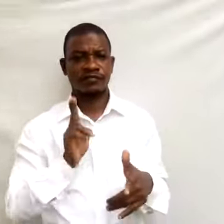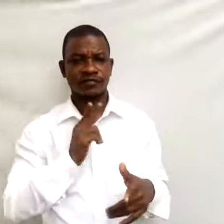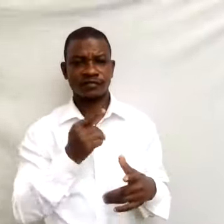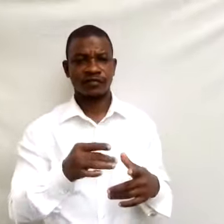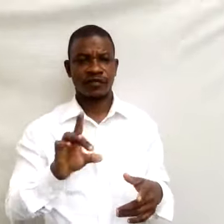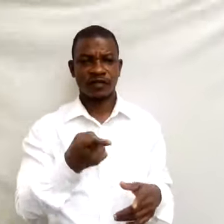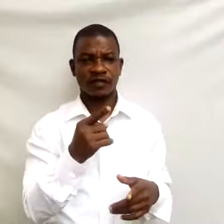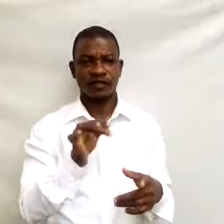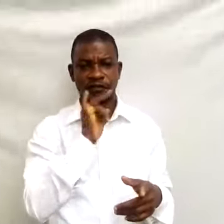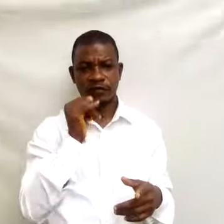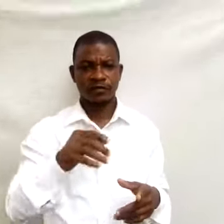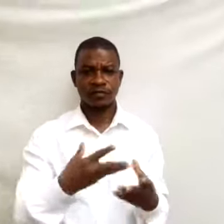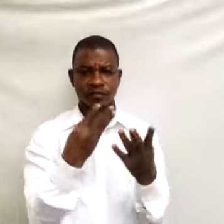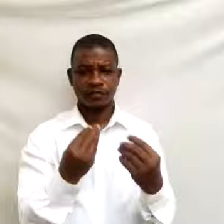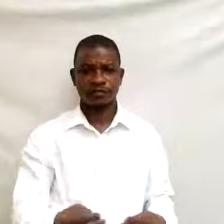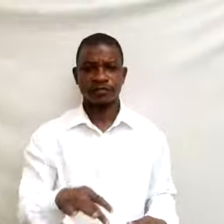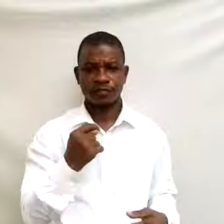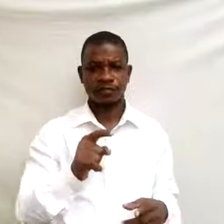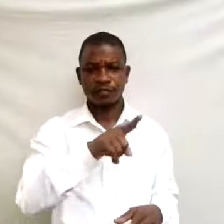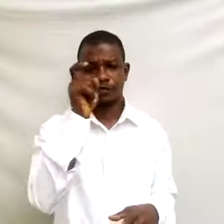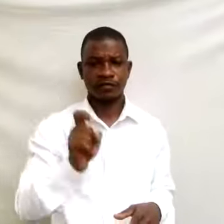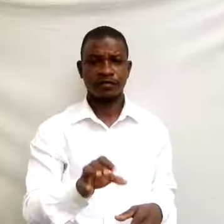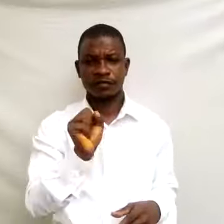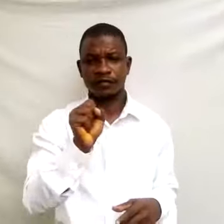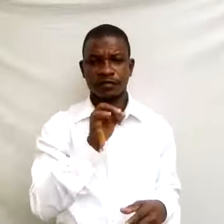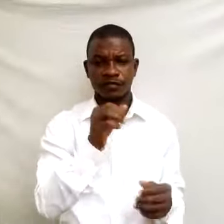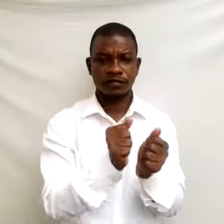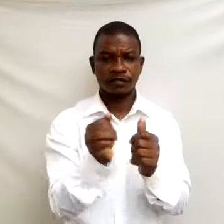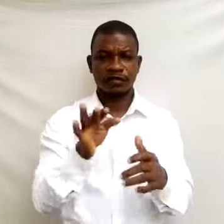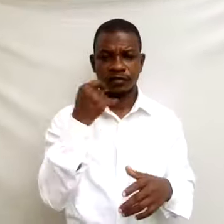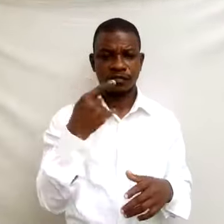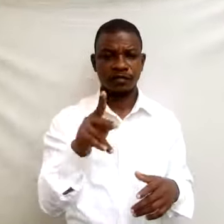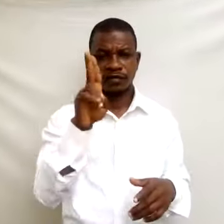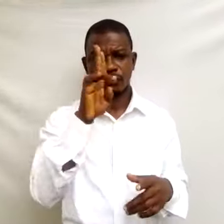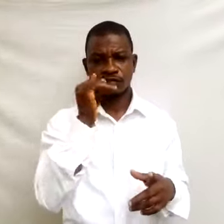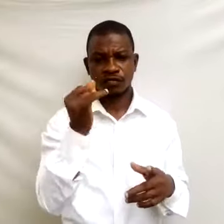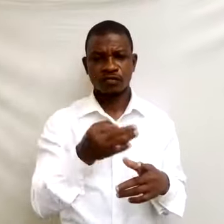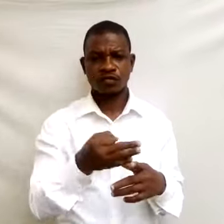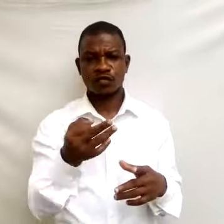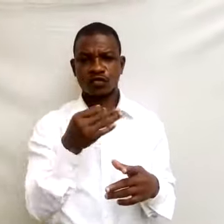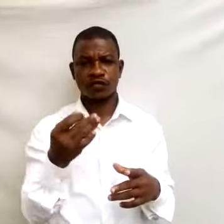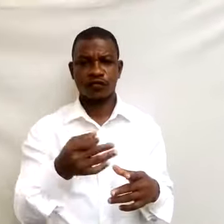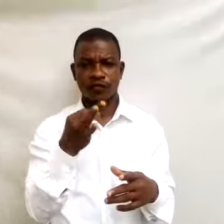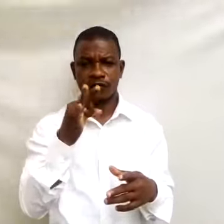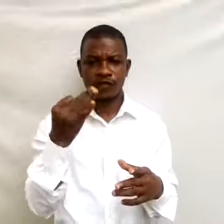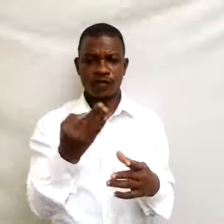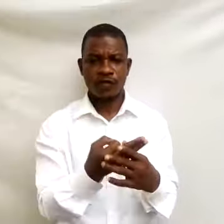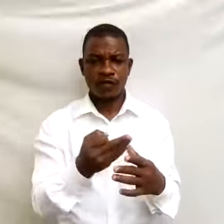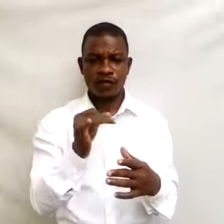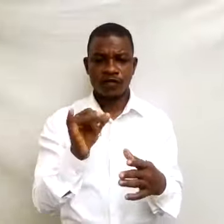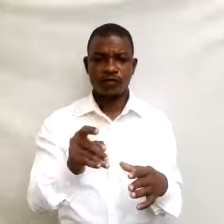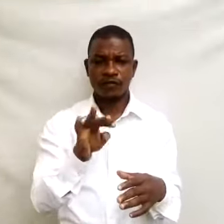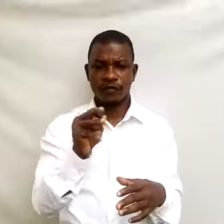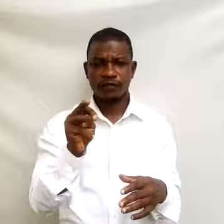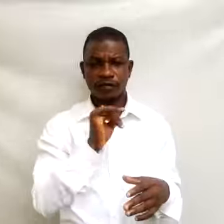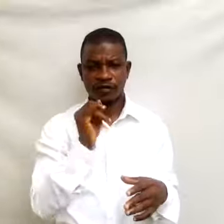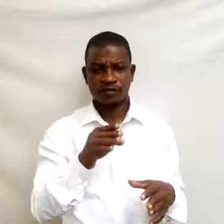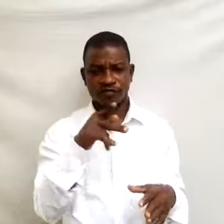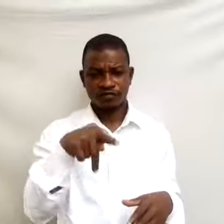first solve the question without the use of formula. Given P is